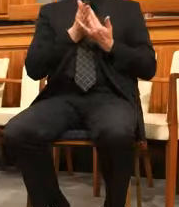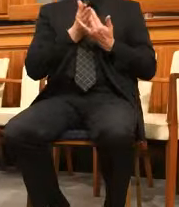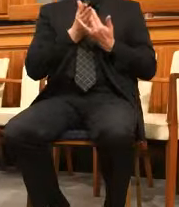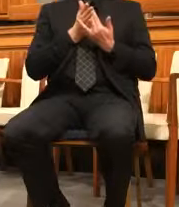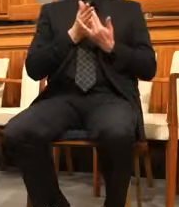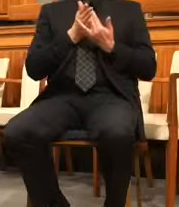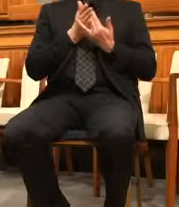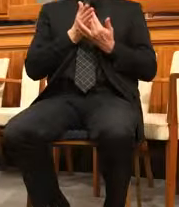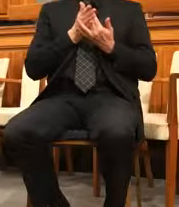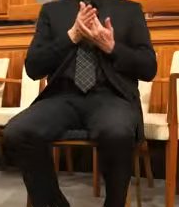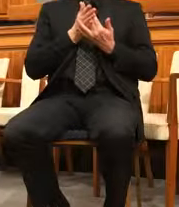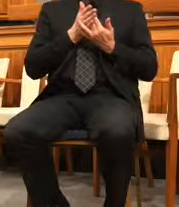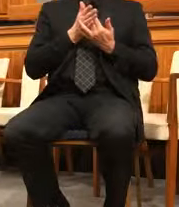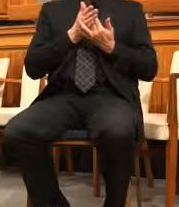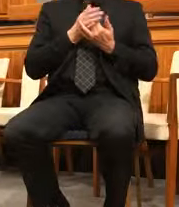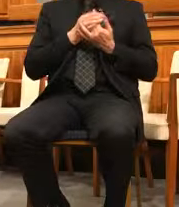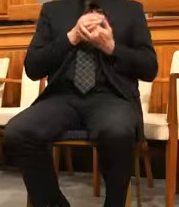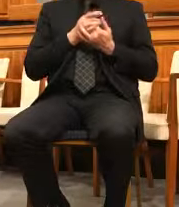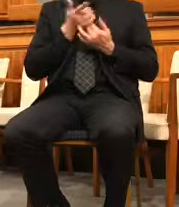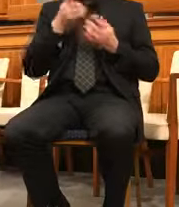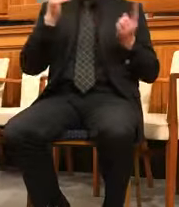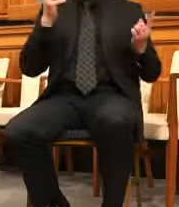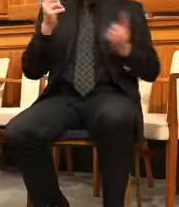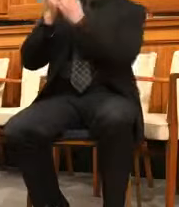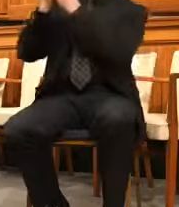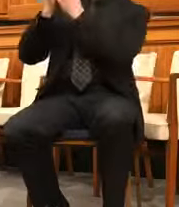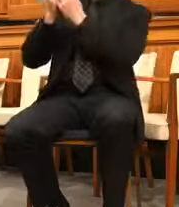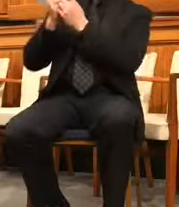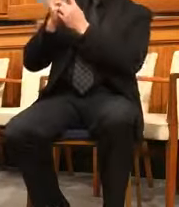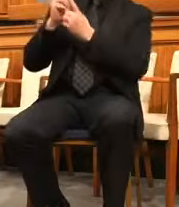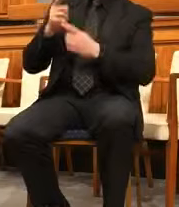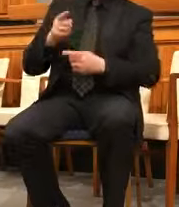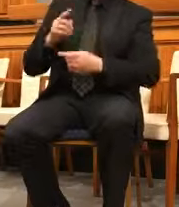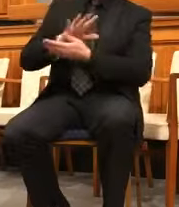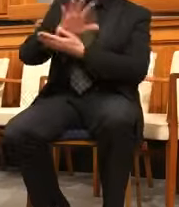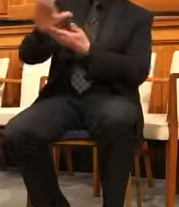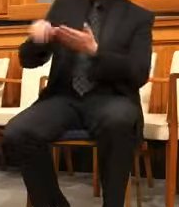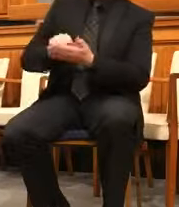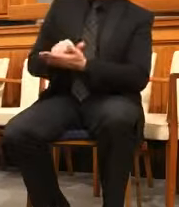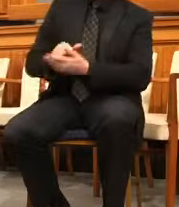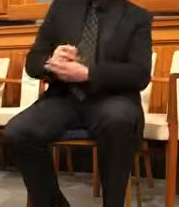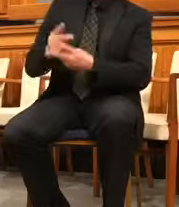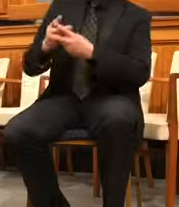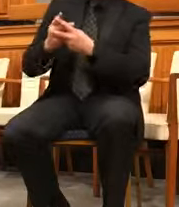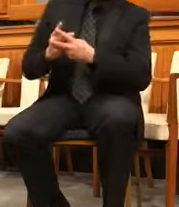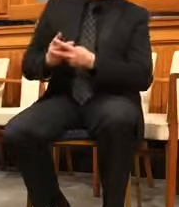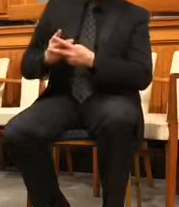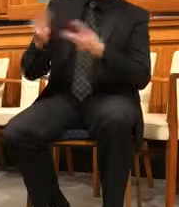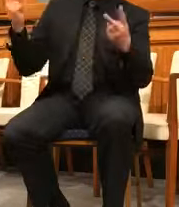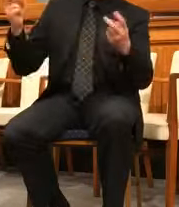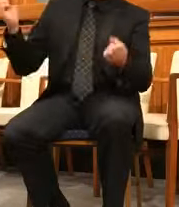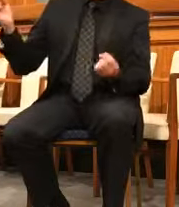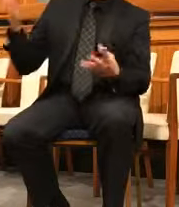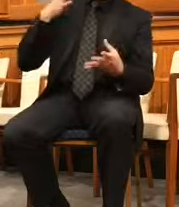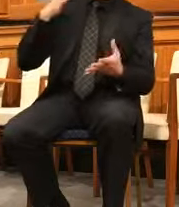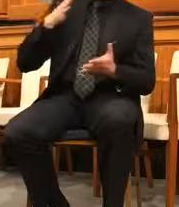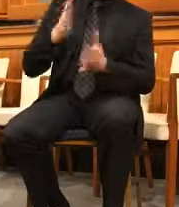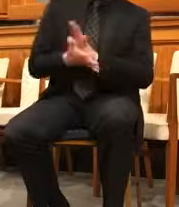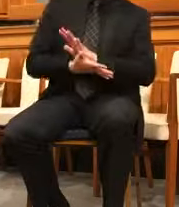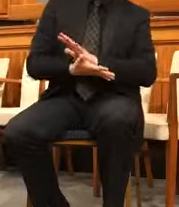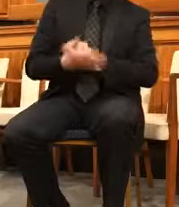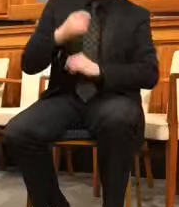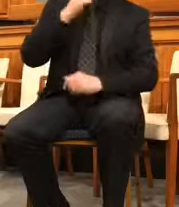be accepted before God. His holiness would destroy you if you had any means of access to Him,